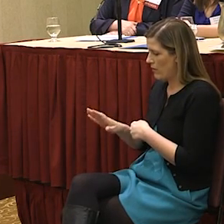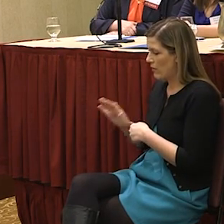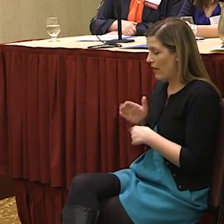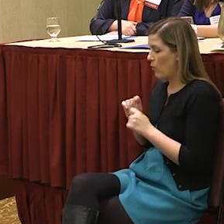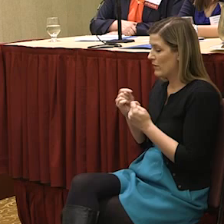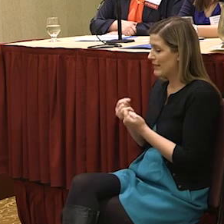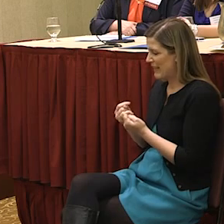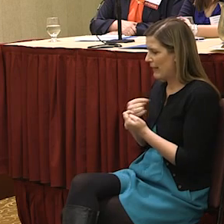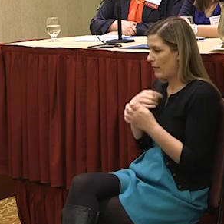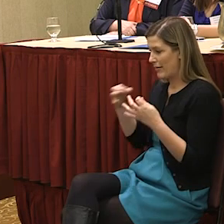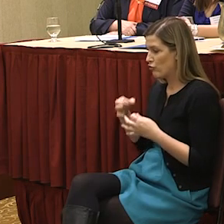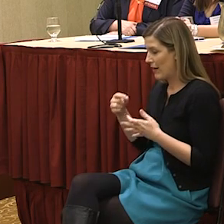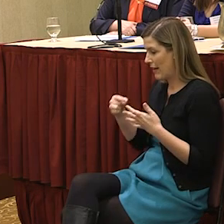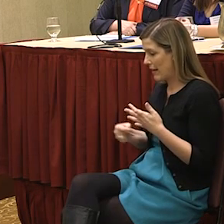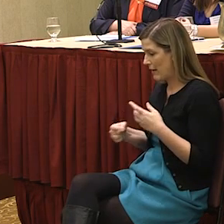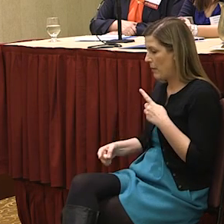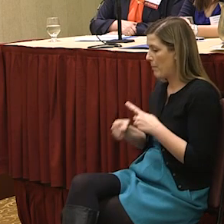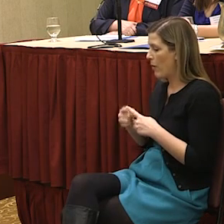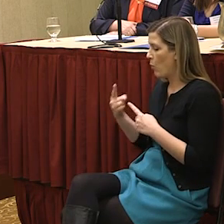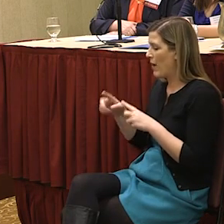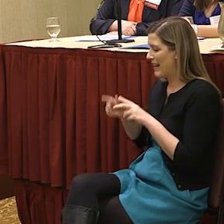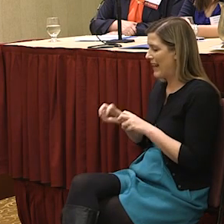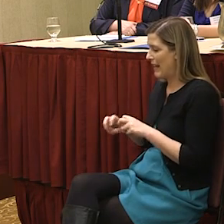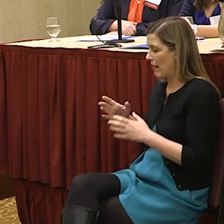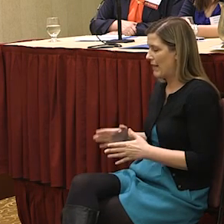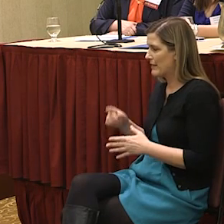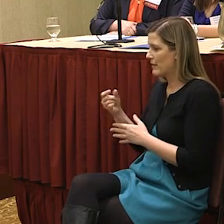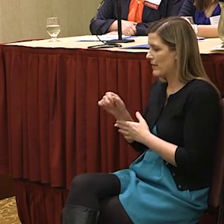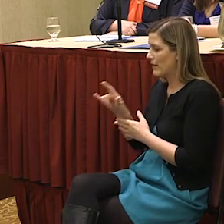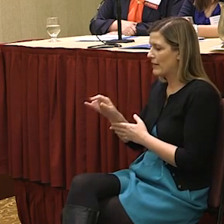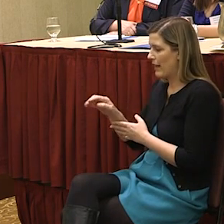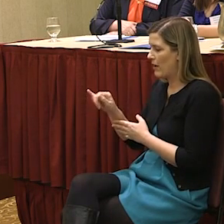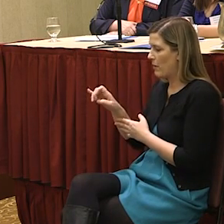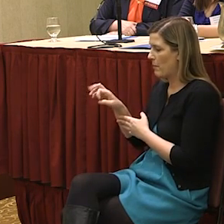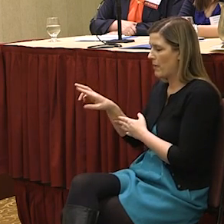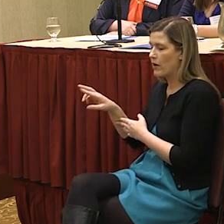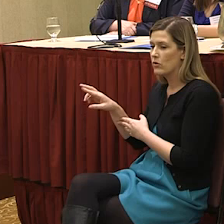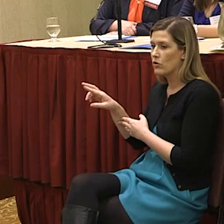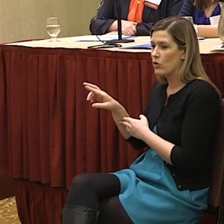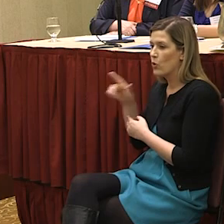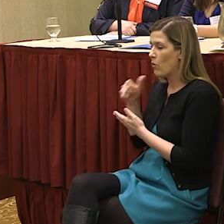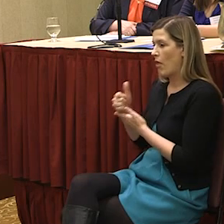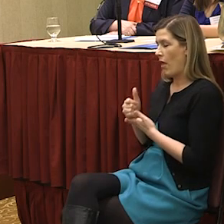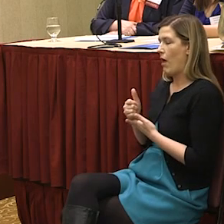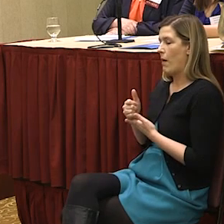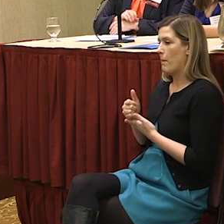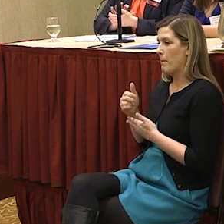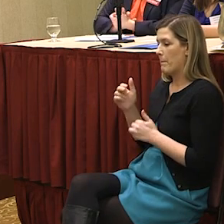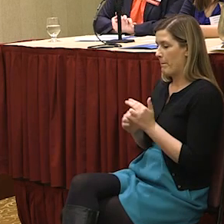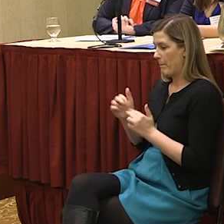basically what I described before, plus an analyst, Gail Meisner, who has helped us to build a